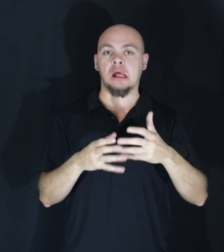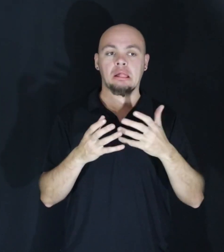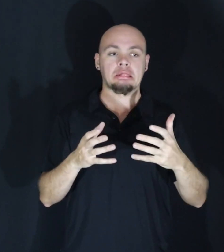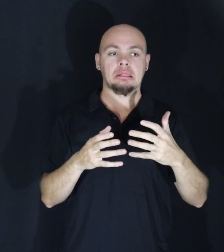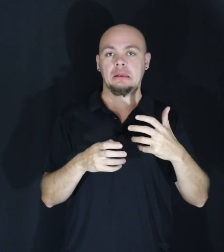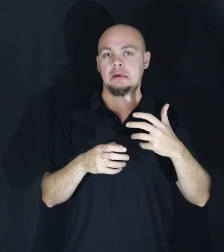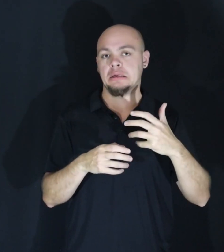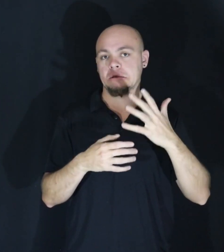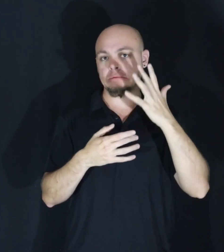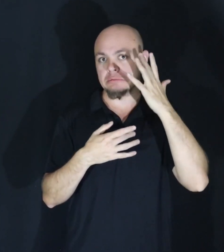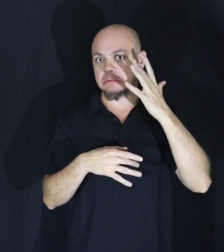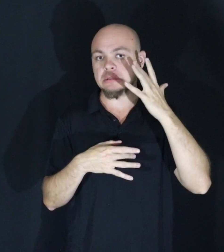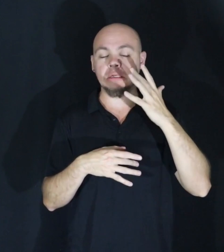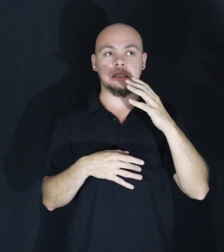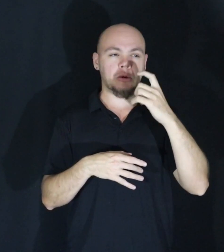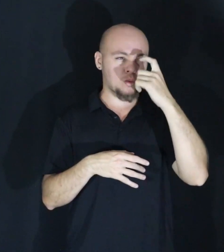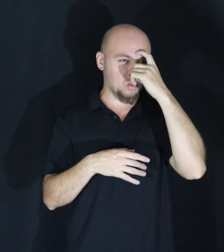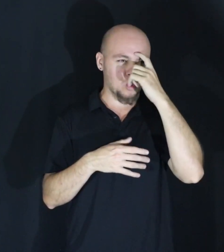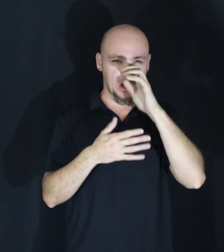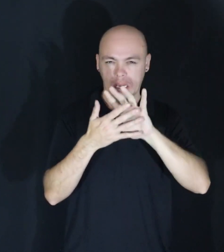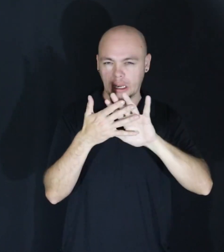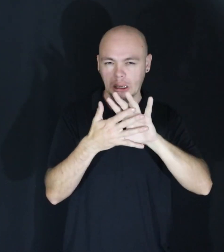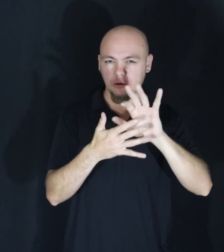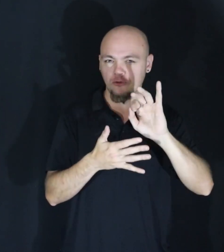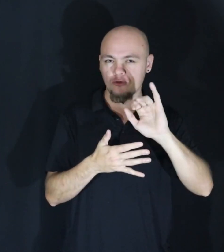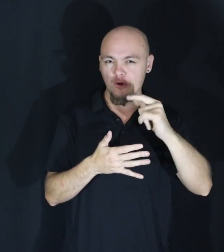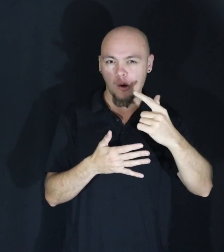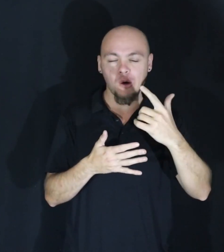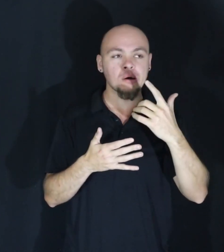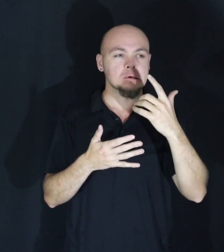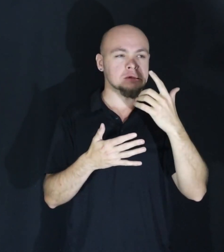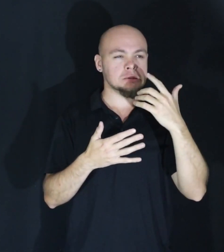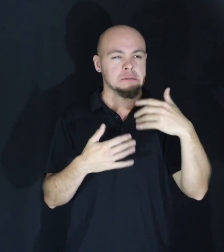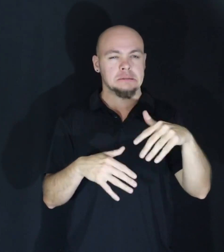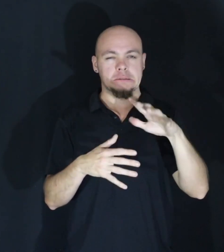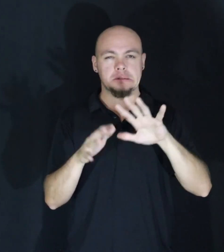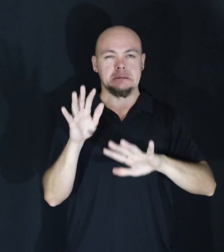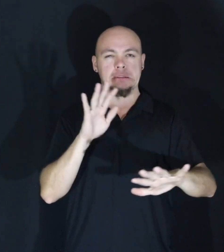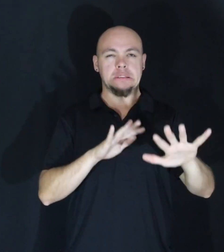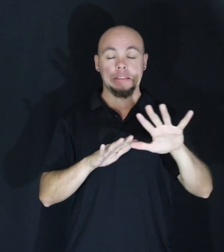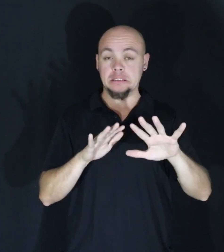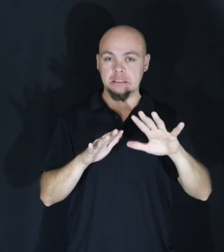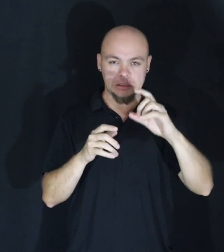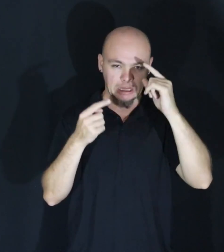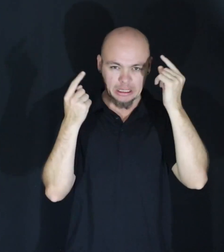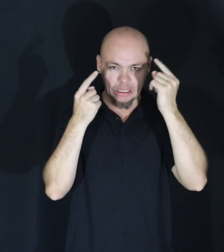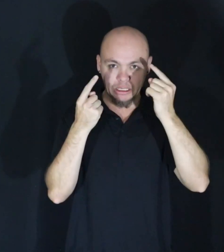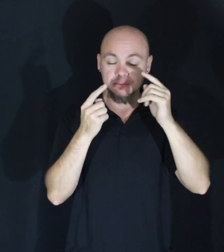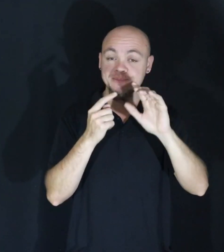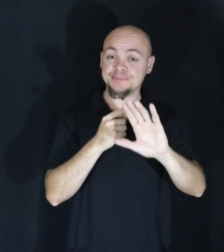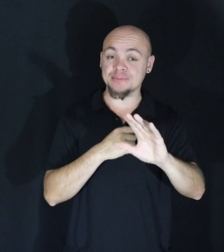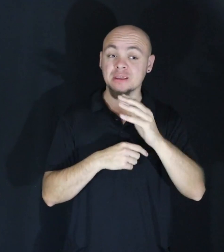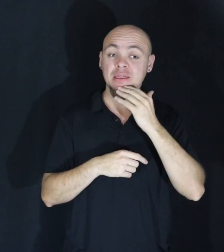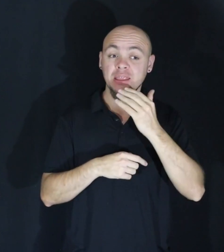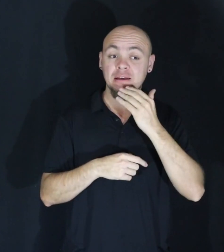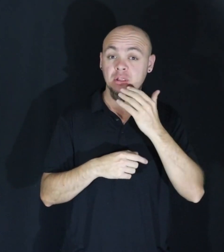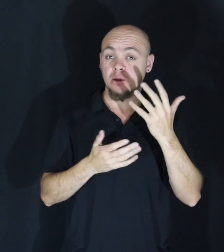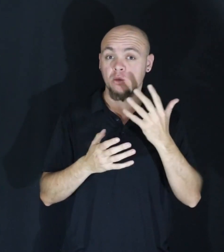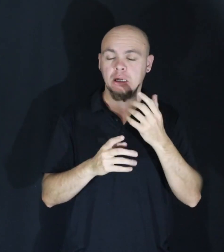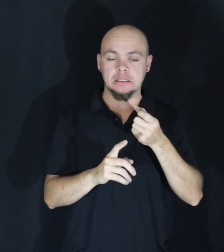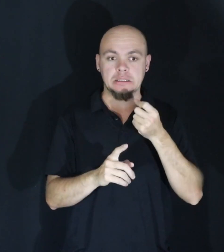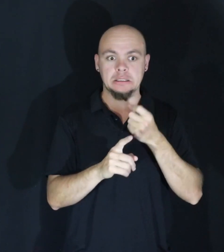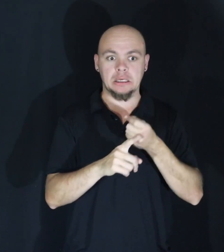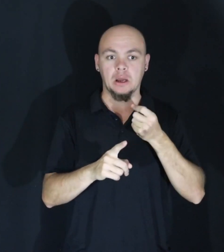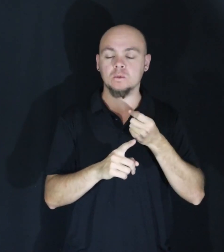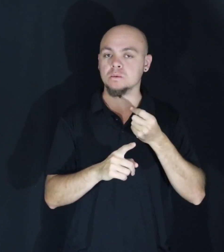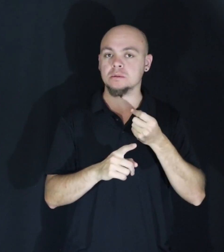symptoms like brain fog, dizziness, and headaches. Thankfully, hitting rock bottom woke me up.